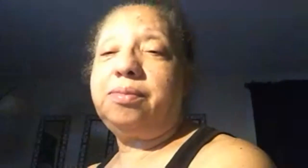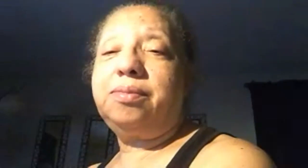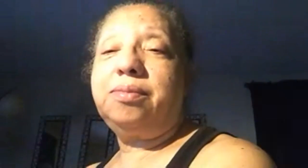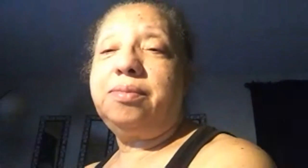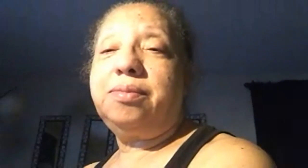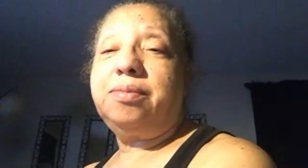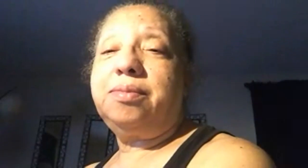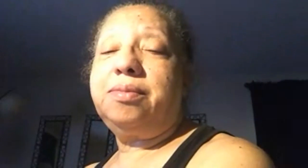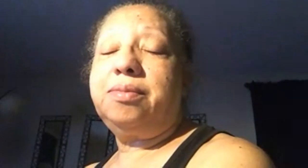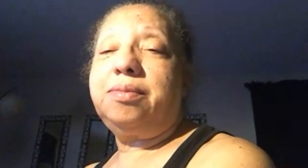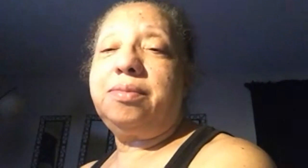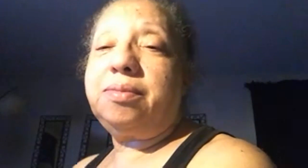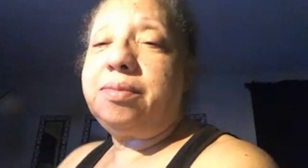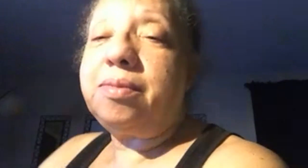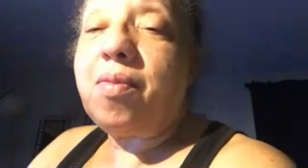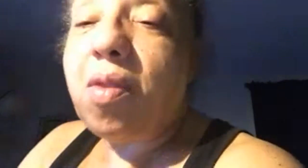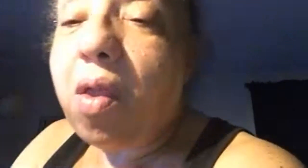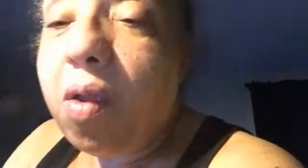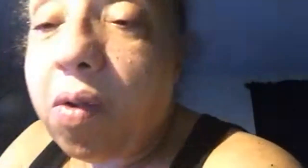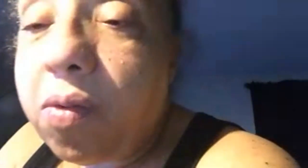Christina, computer audio muted, video off.